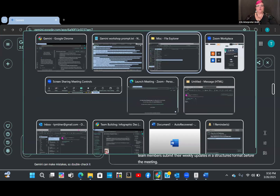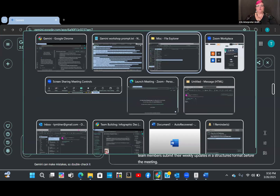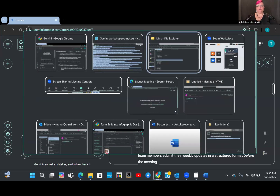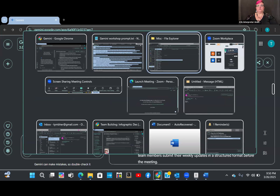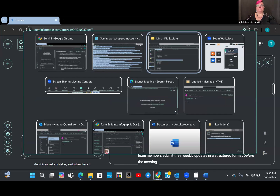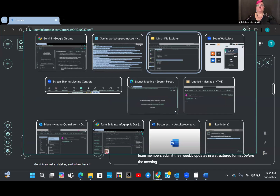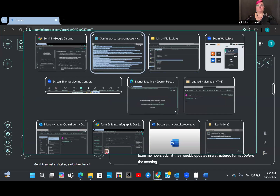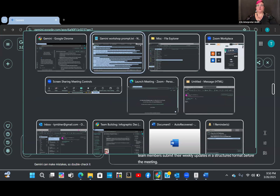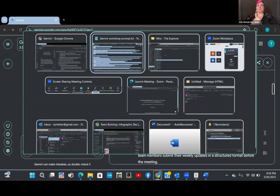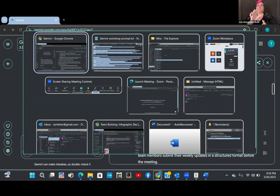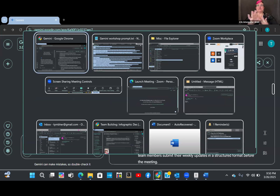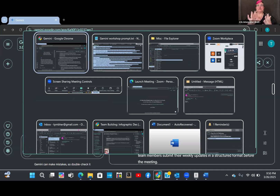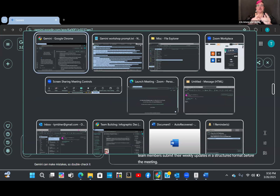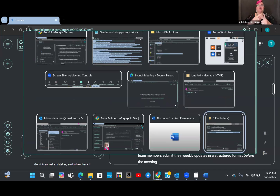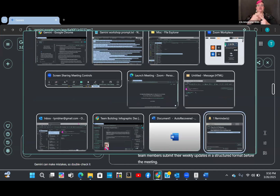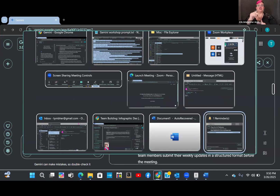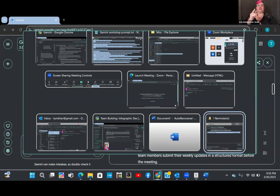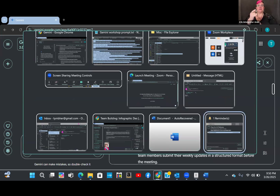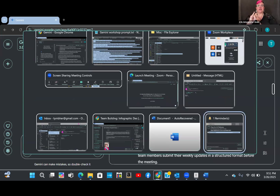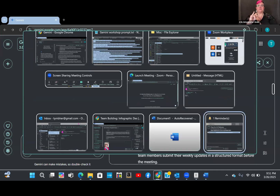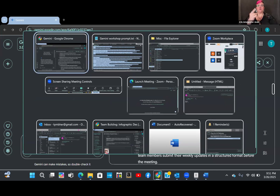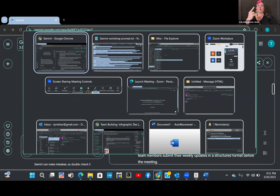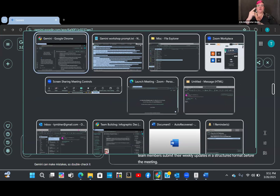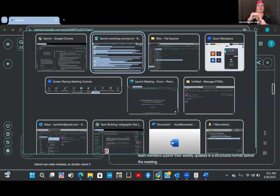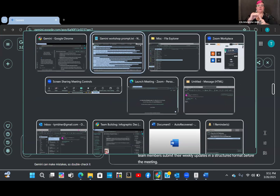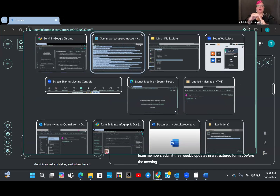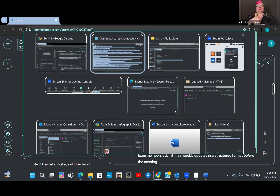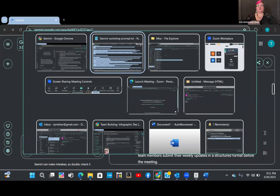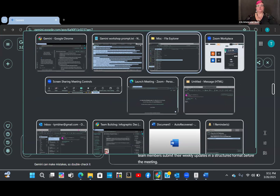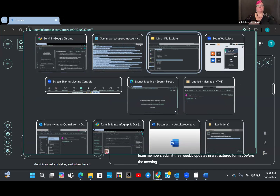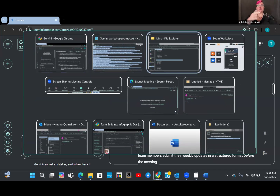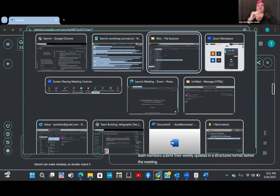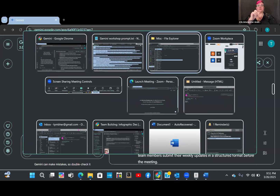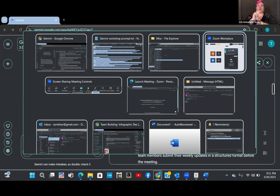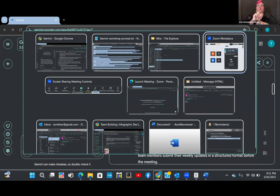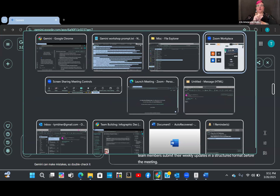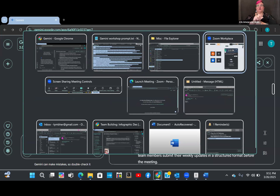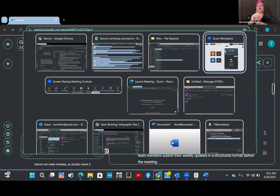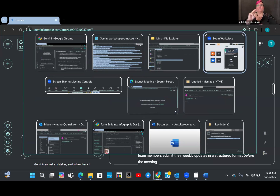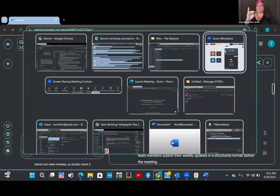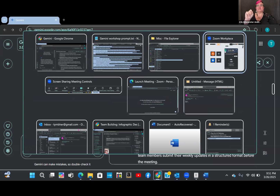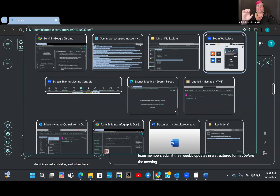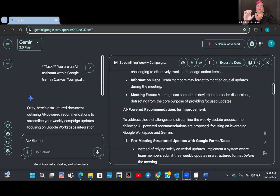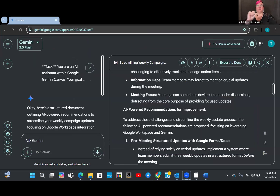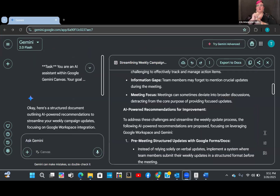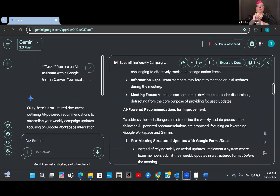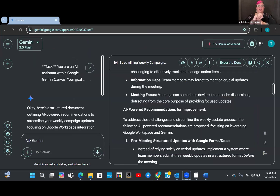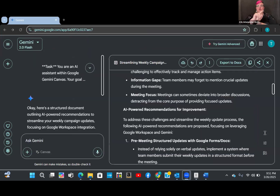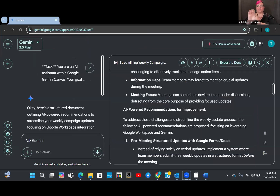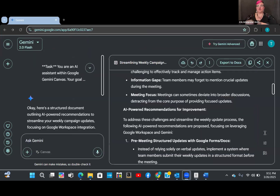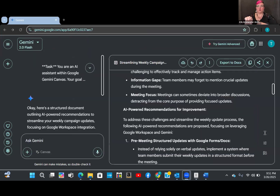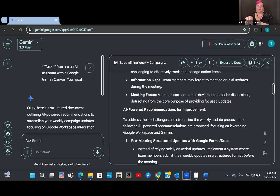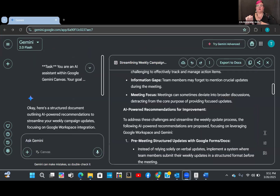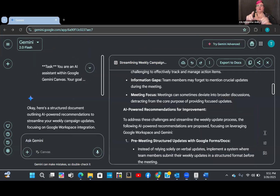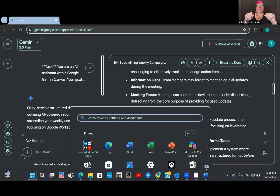Jemenai miscellaneous. Jemenai. One reminder. Jemenai work miscellaneous. Zoom workplace column. Zoom workplace